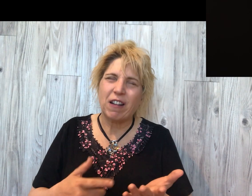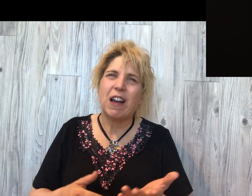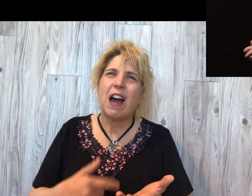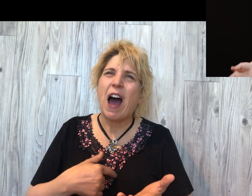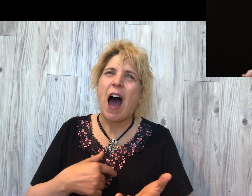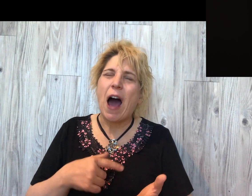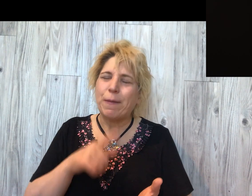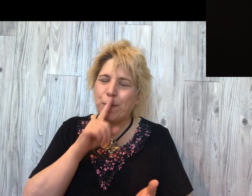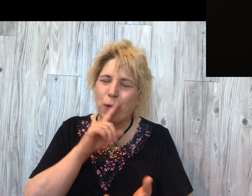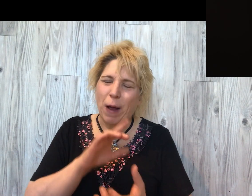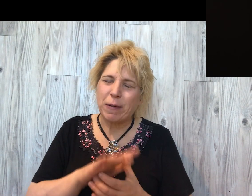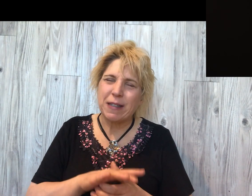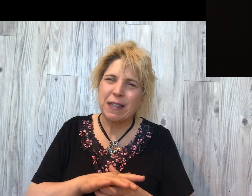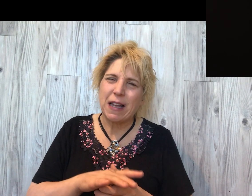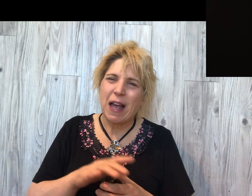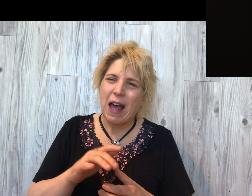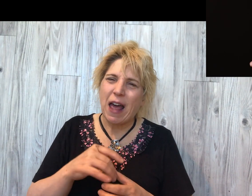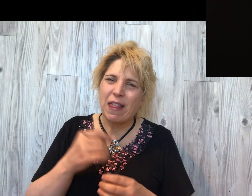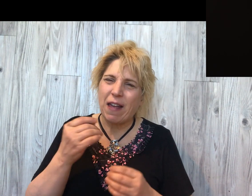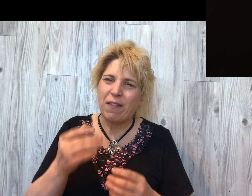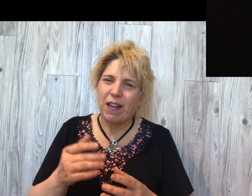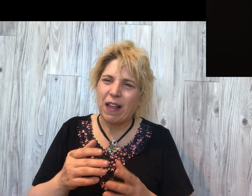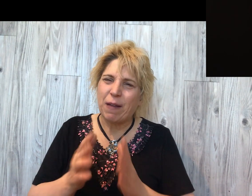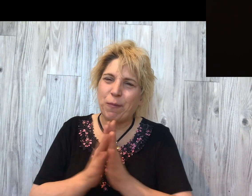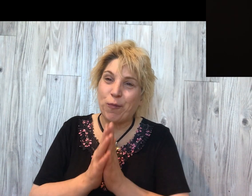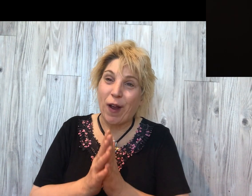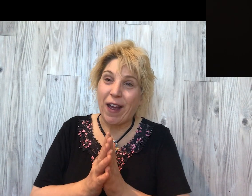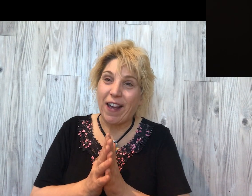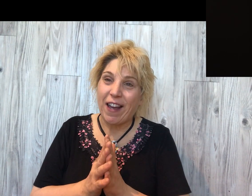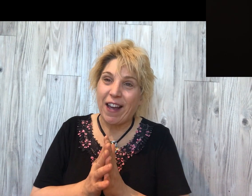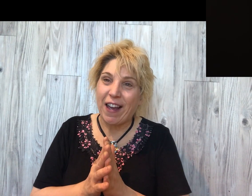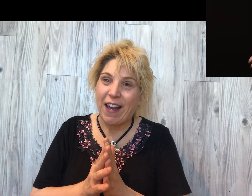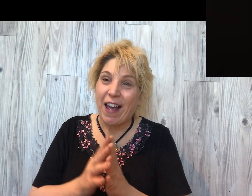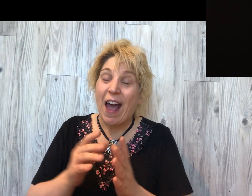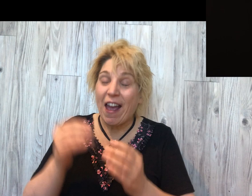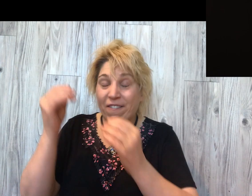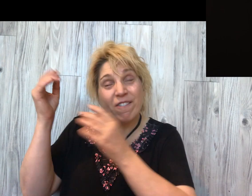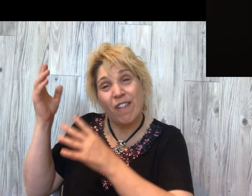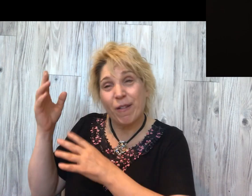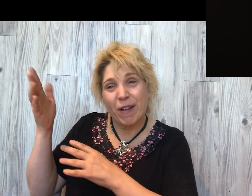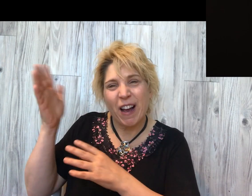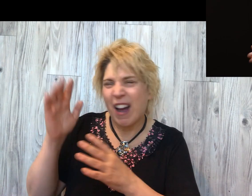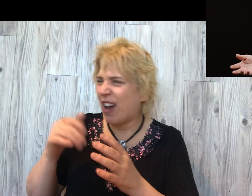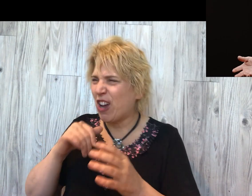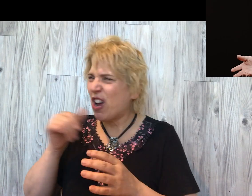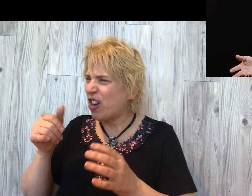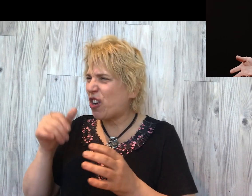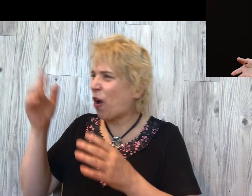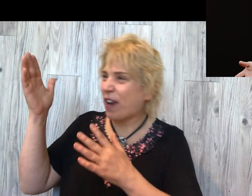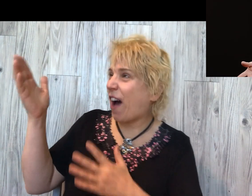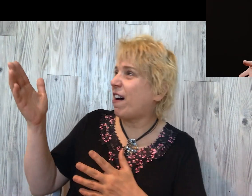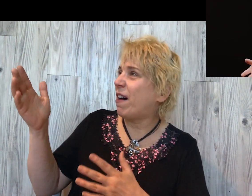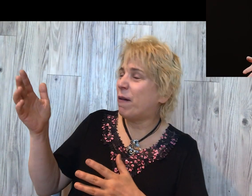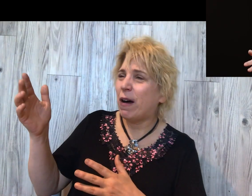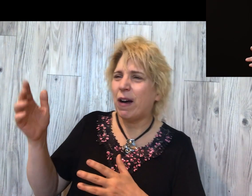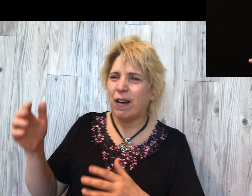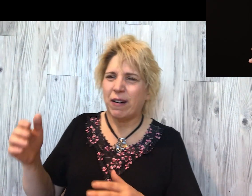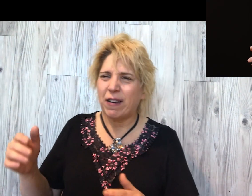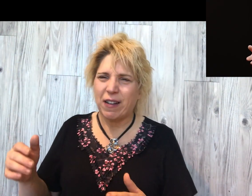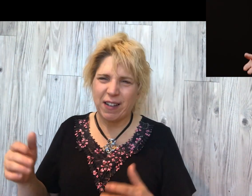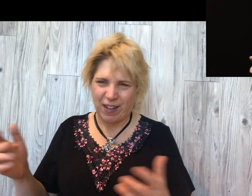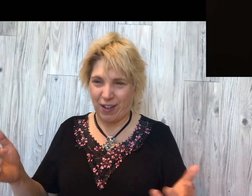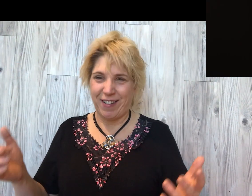and I assured him about the love of God, and then I said to him, let's pray together and tell God. And he said, oh no, don't tell him.